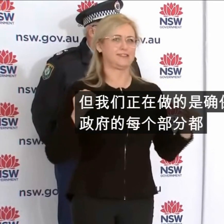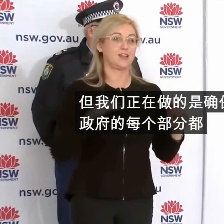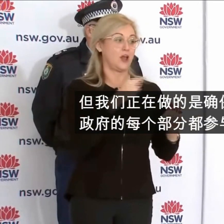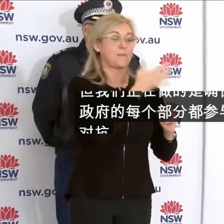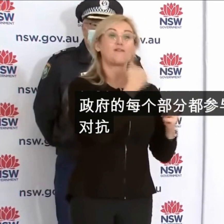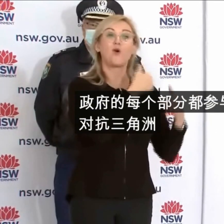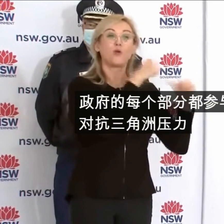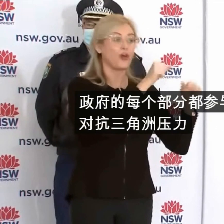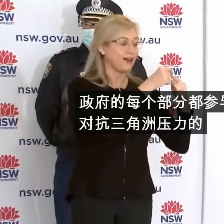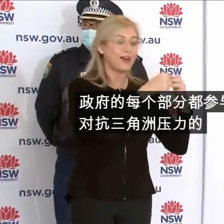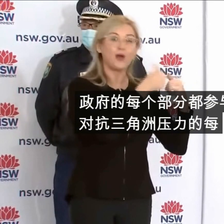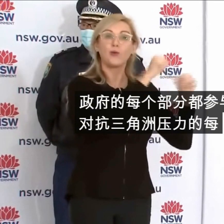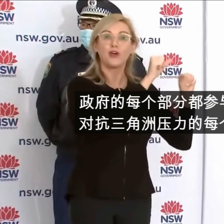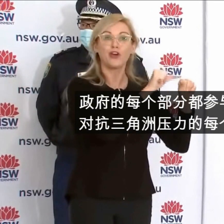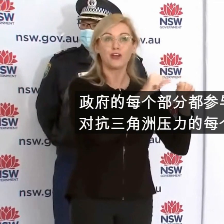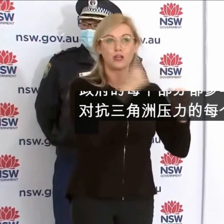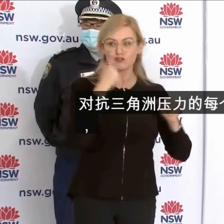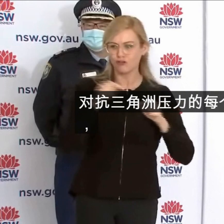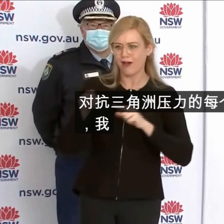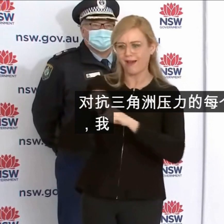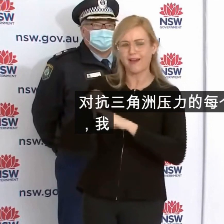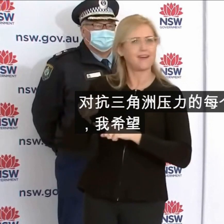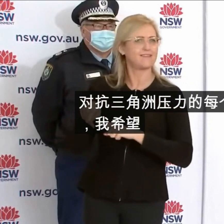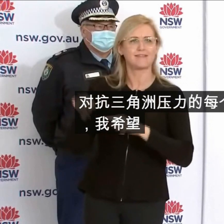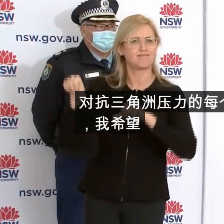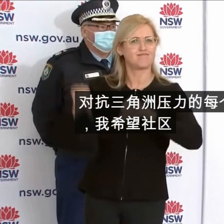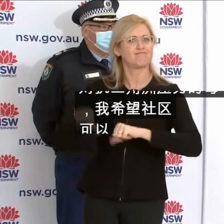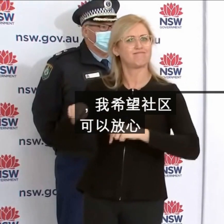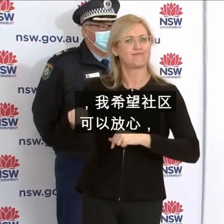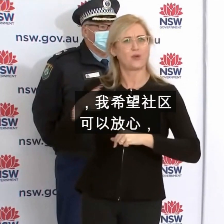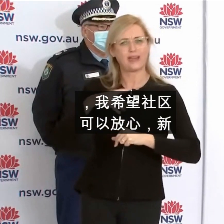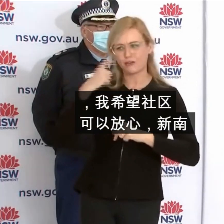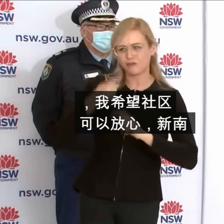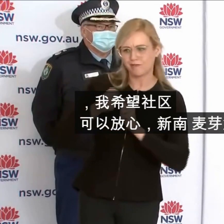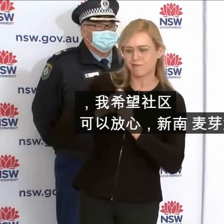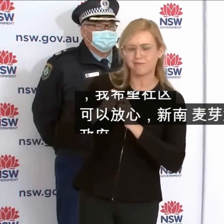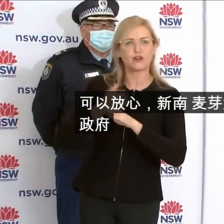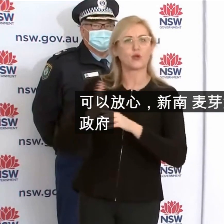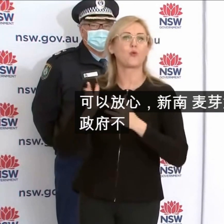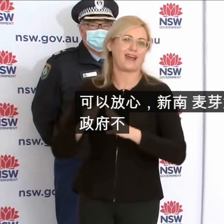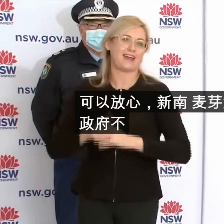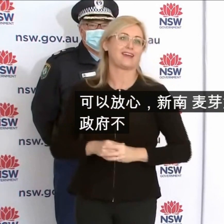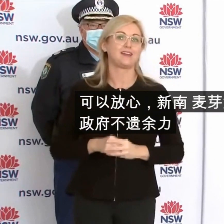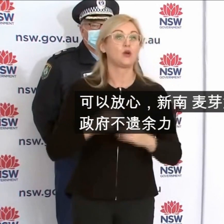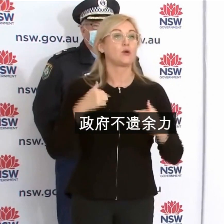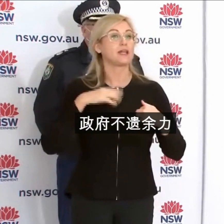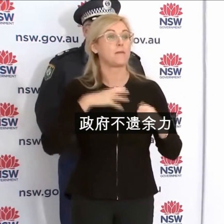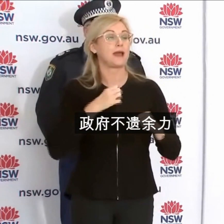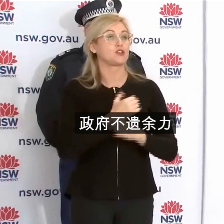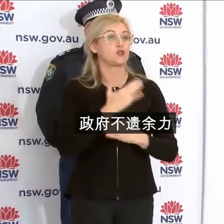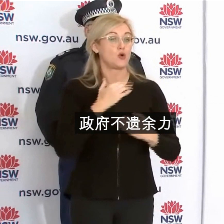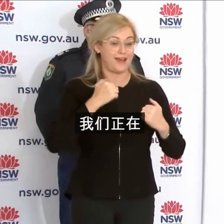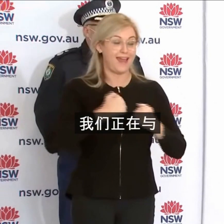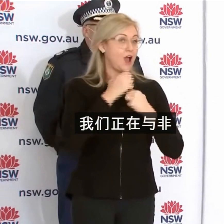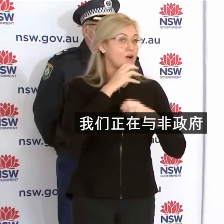government is involved in fighting the Delta strain, every part of government. And I want the community to be assured that the New South Wales government is not leaving any stone